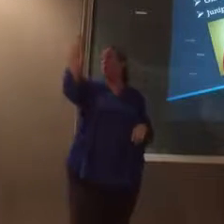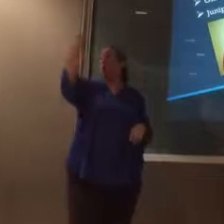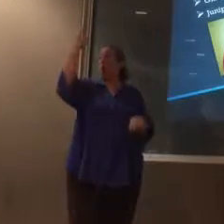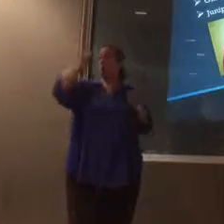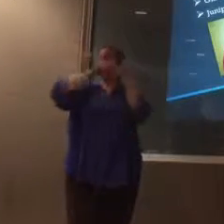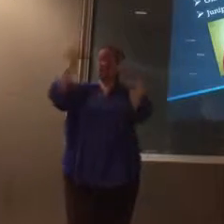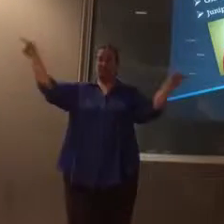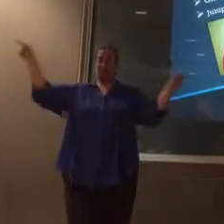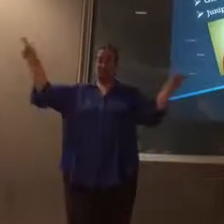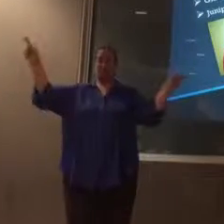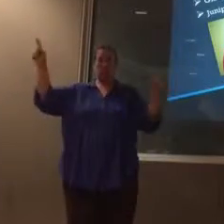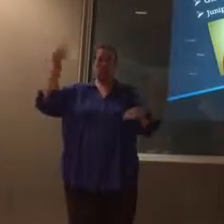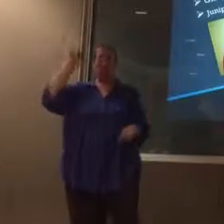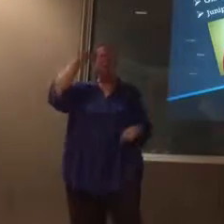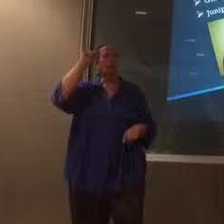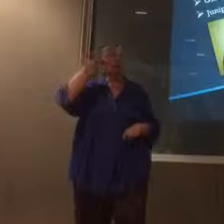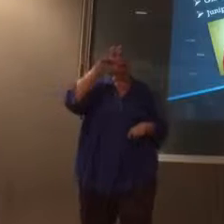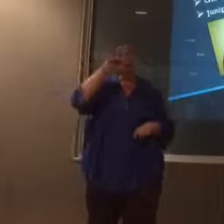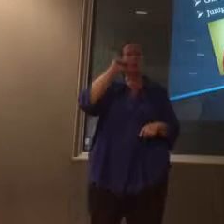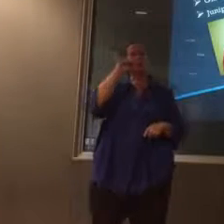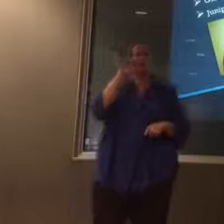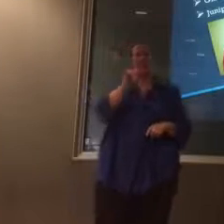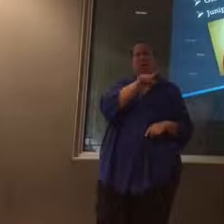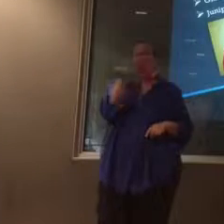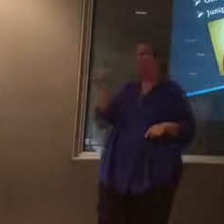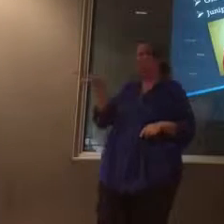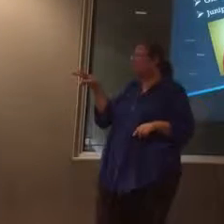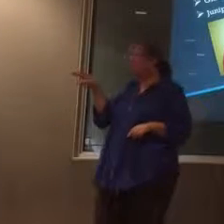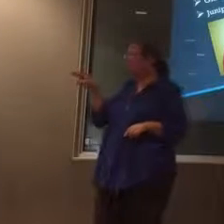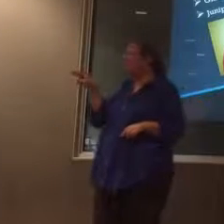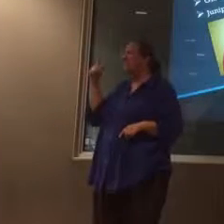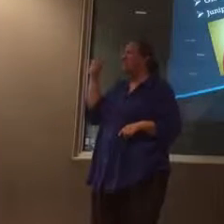Now, there is one exception to this.